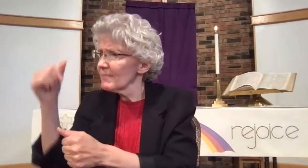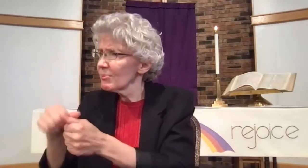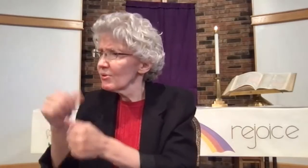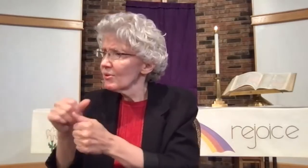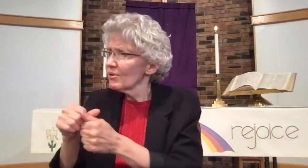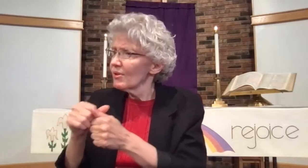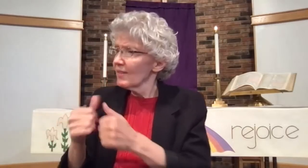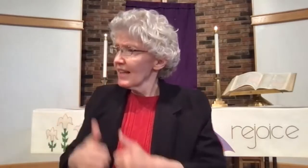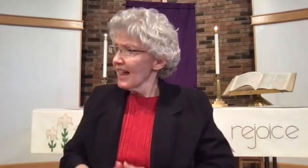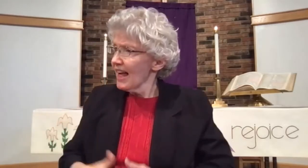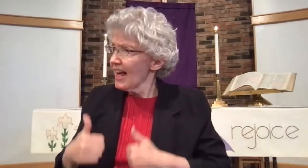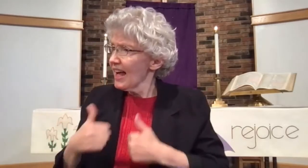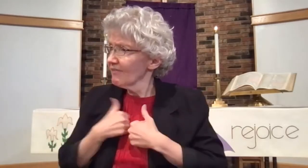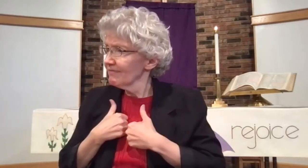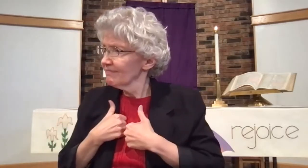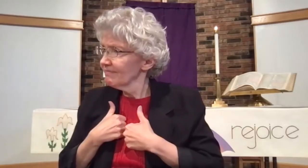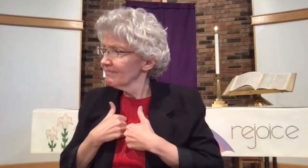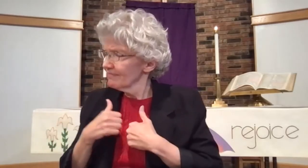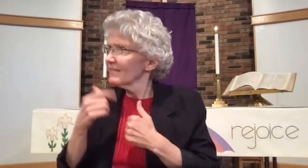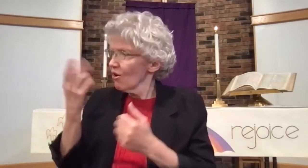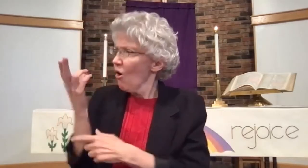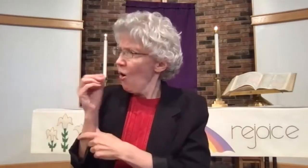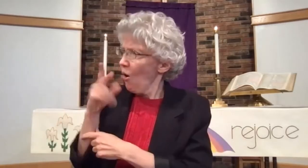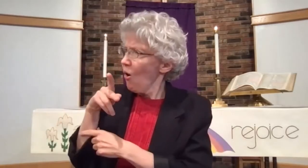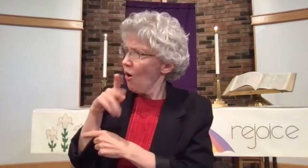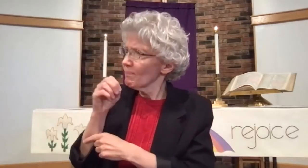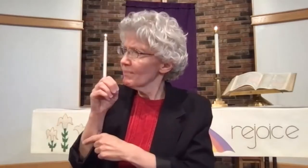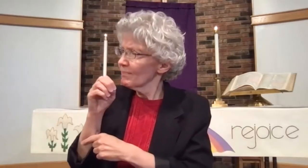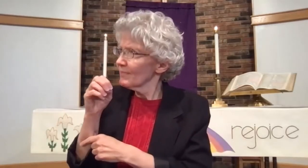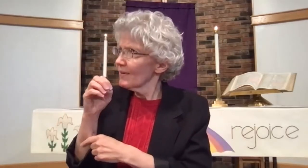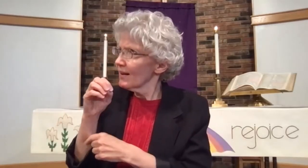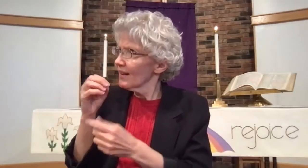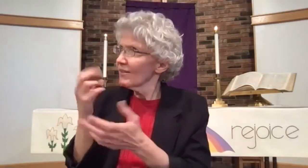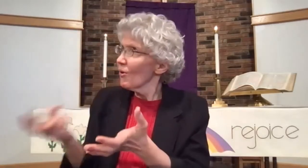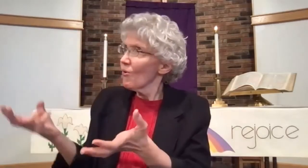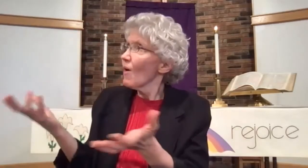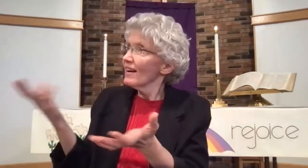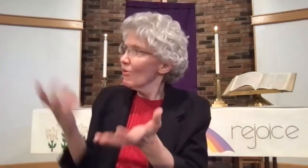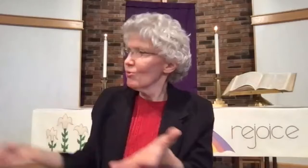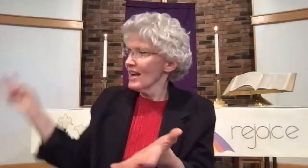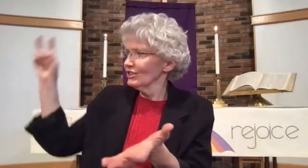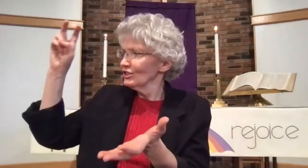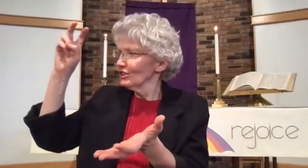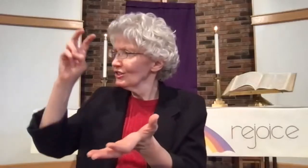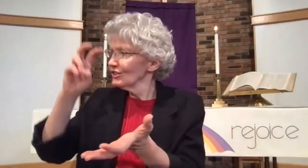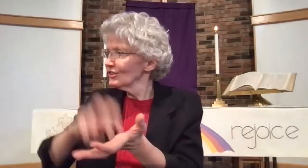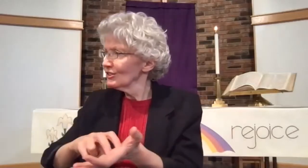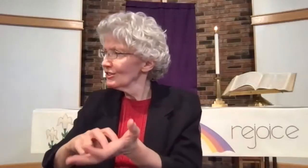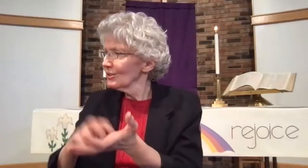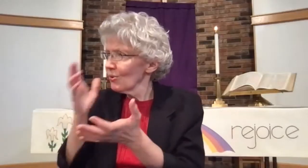Help us remember and live so that the hope of resurrection will